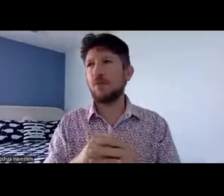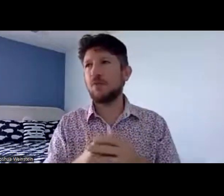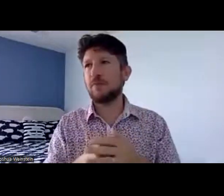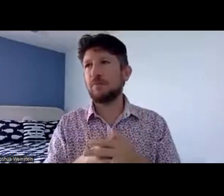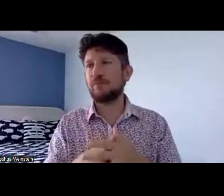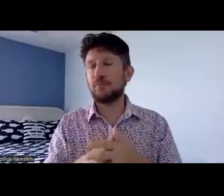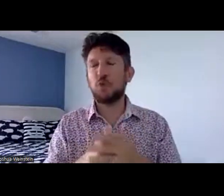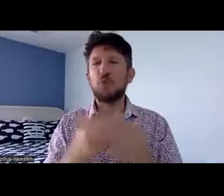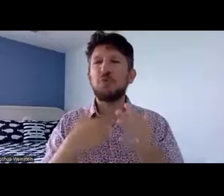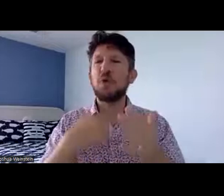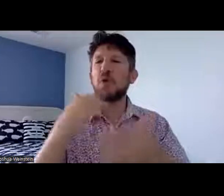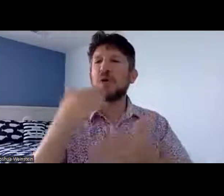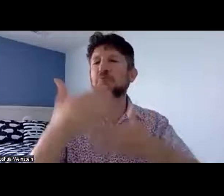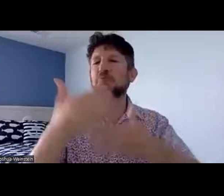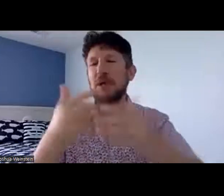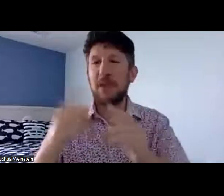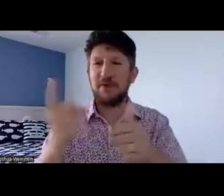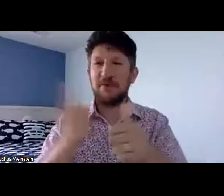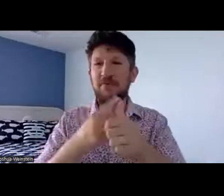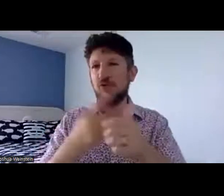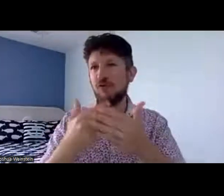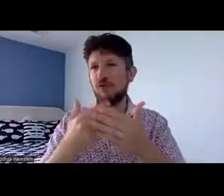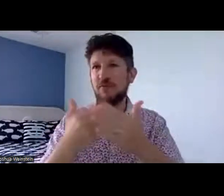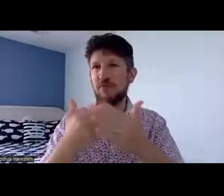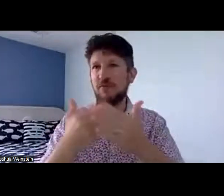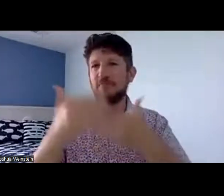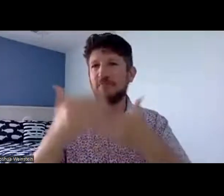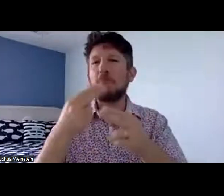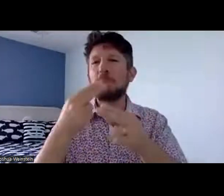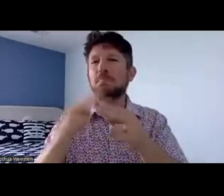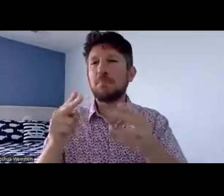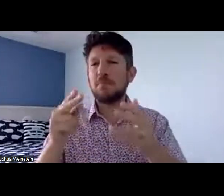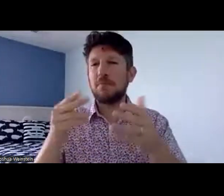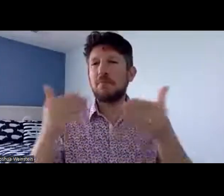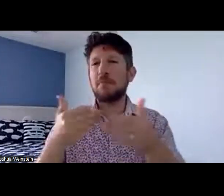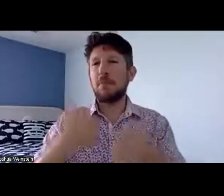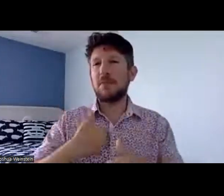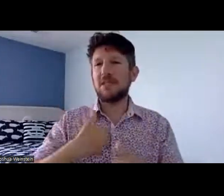We don't necessarily approach everyone from that perspective, but